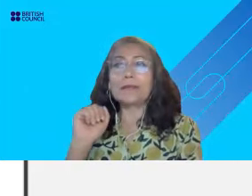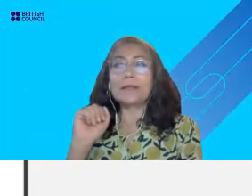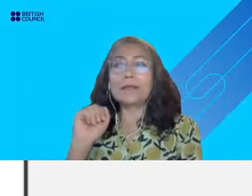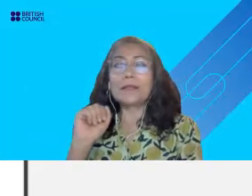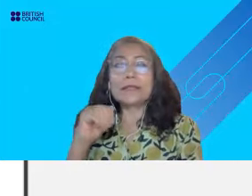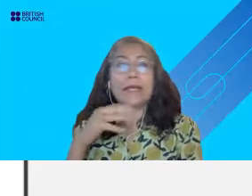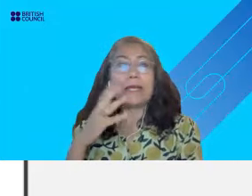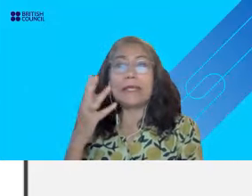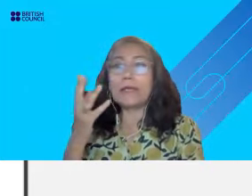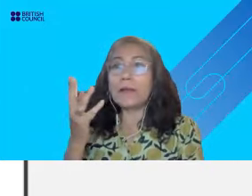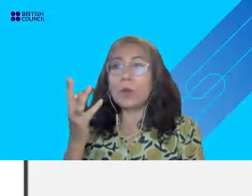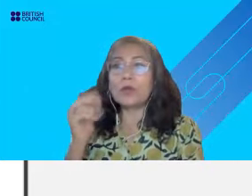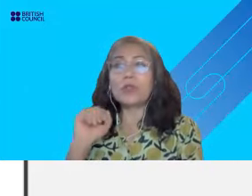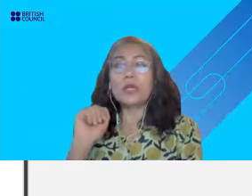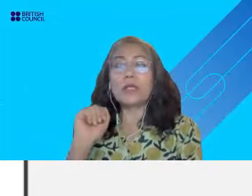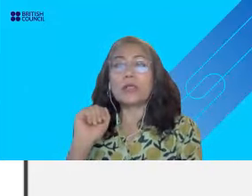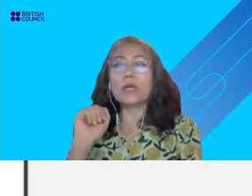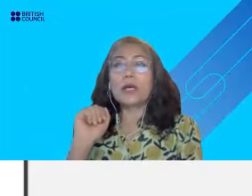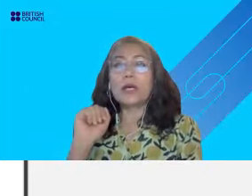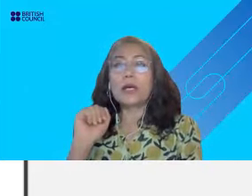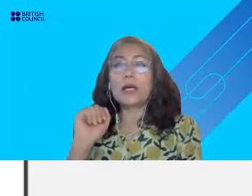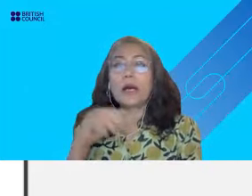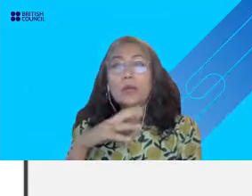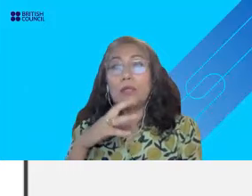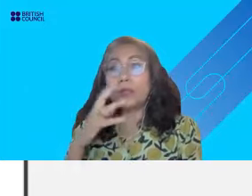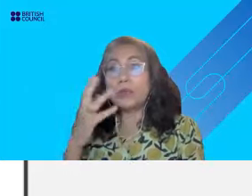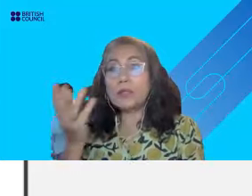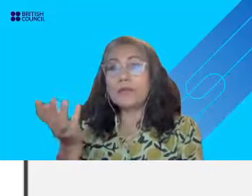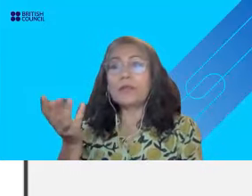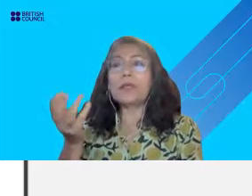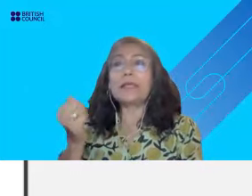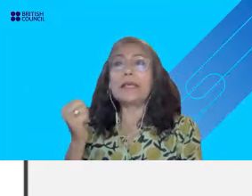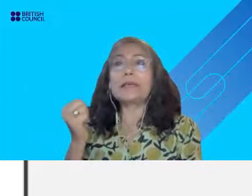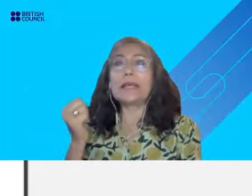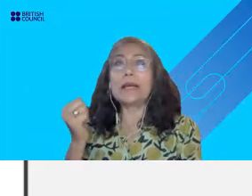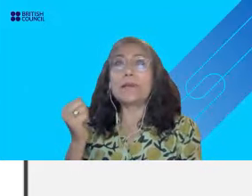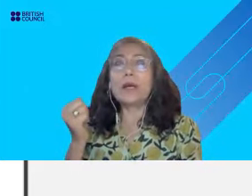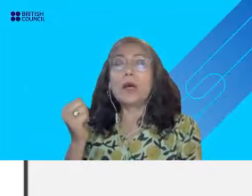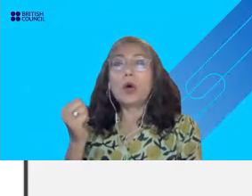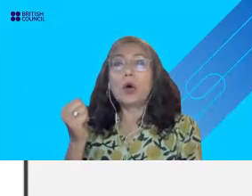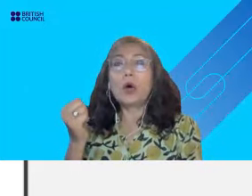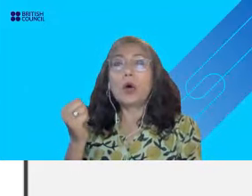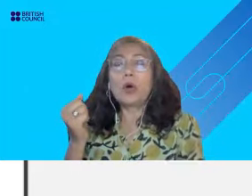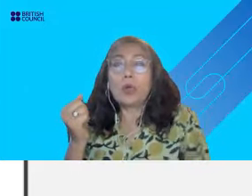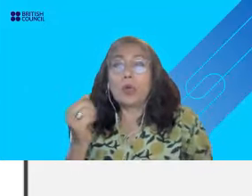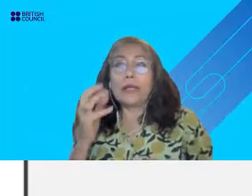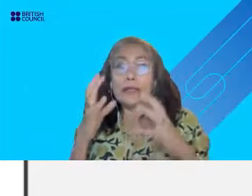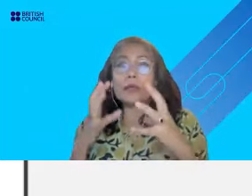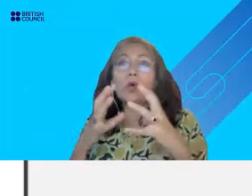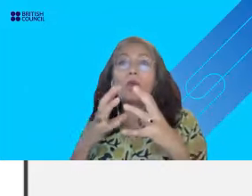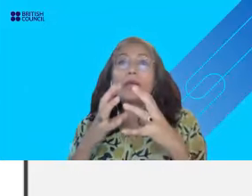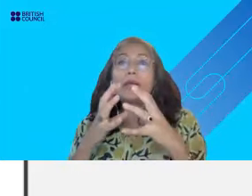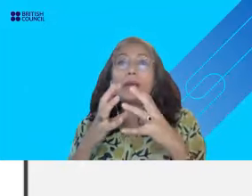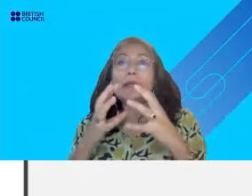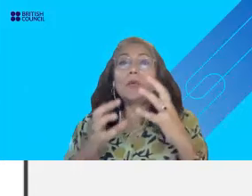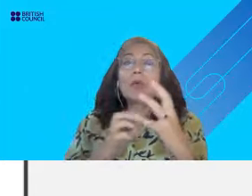well? Is there anything they want to change? How would they do it differently next time? Or did it